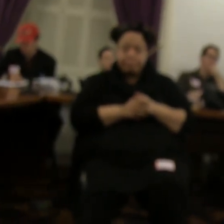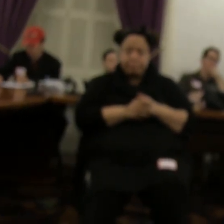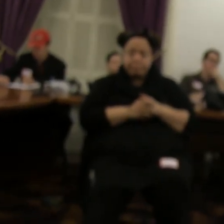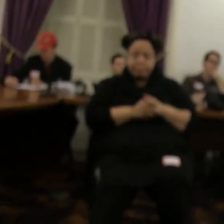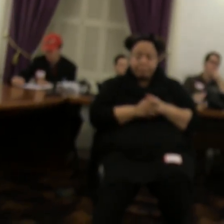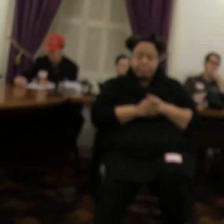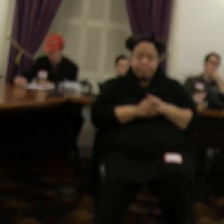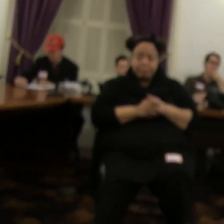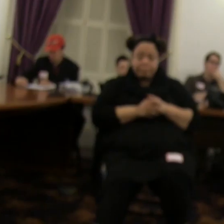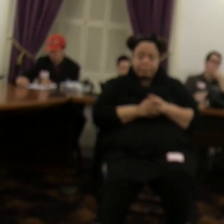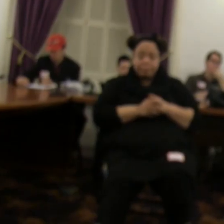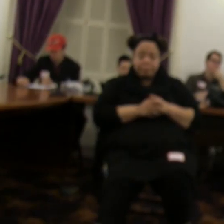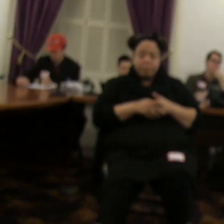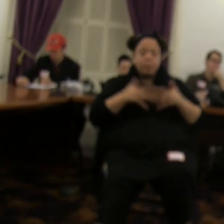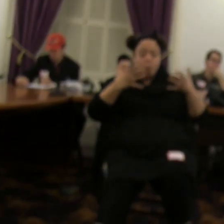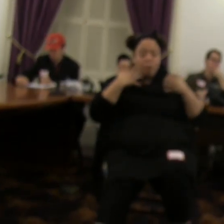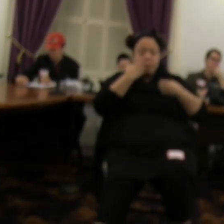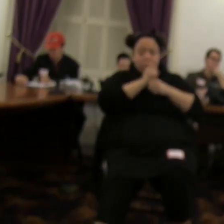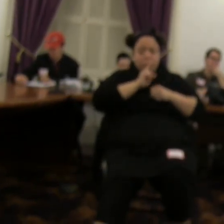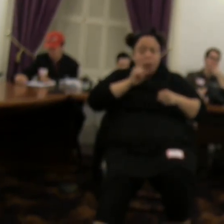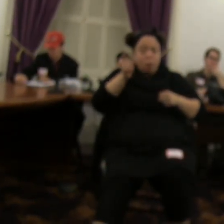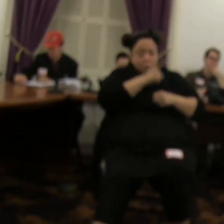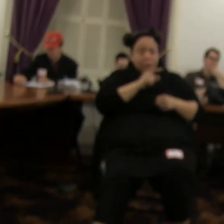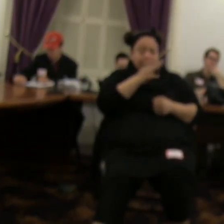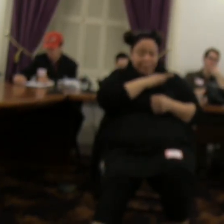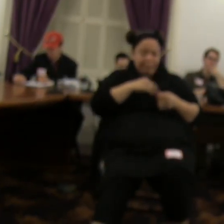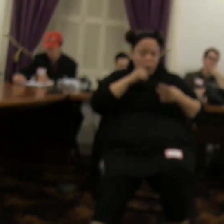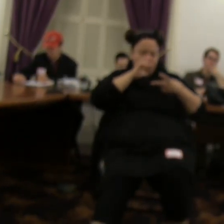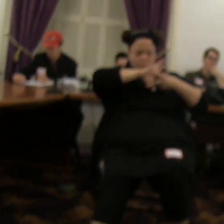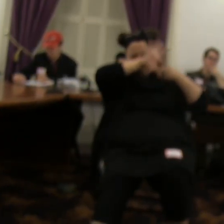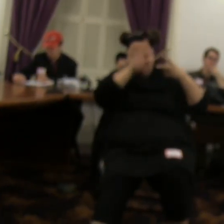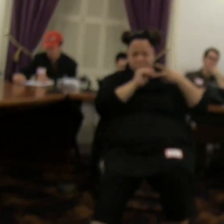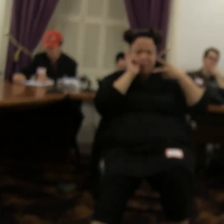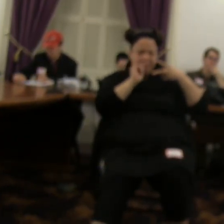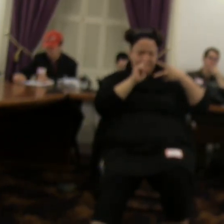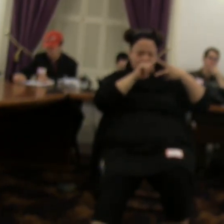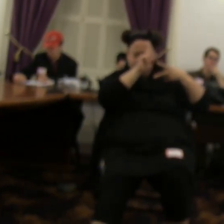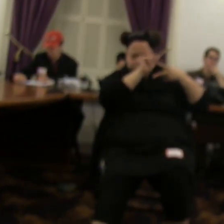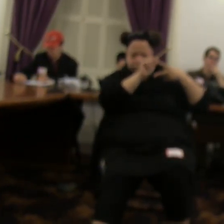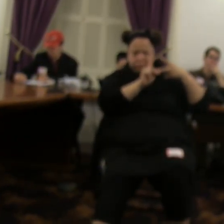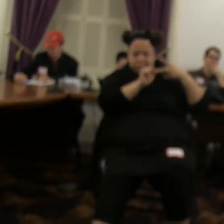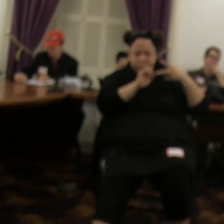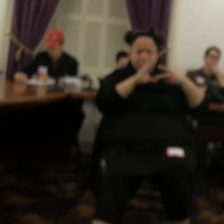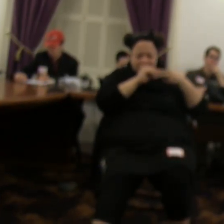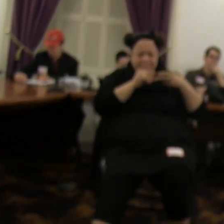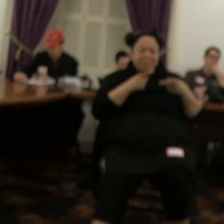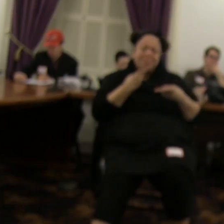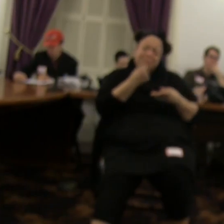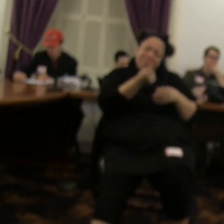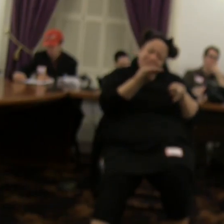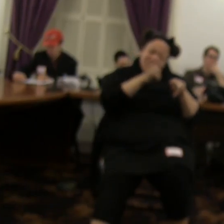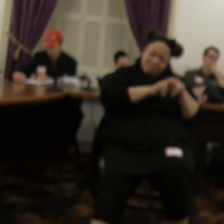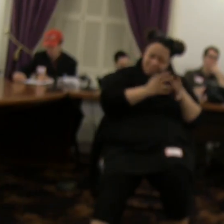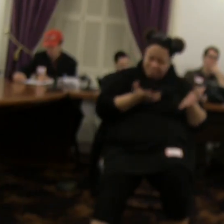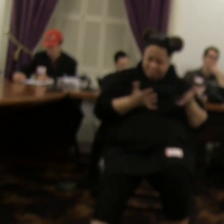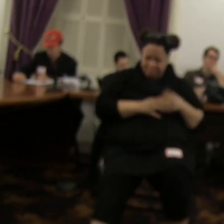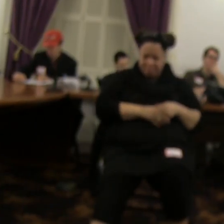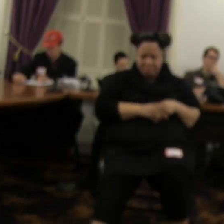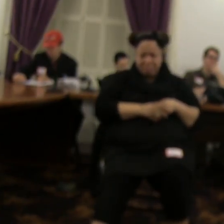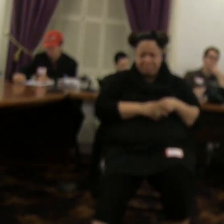so that that minimum wage could go up to 15, but also so that other workers in